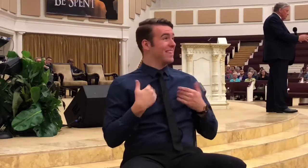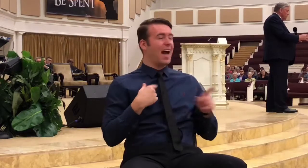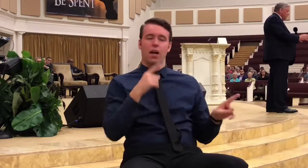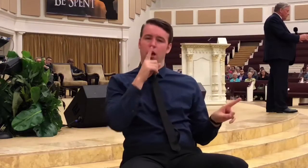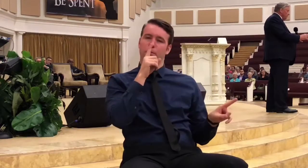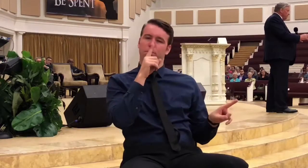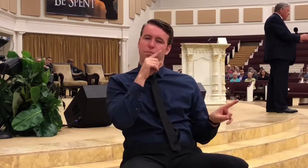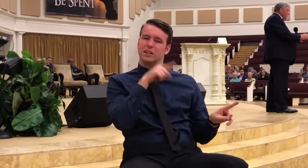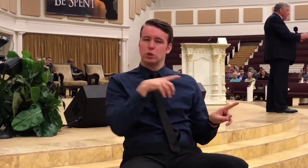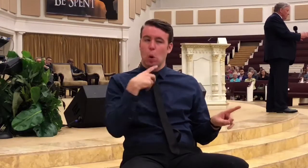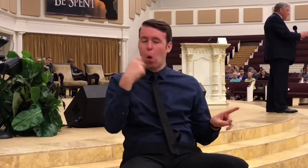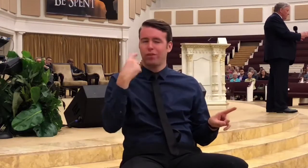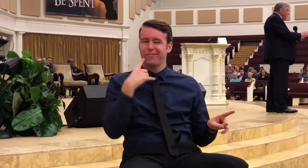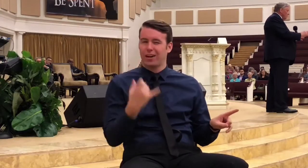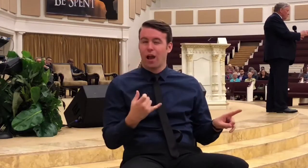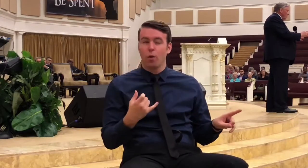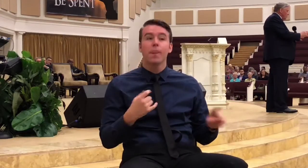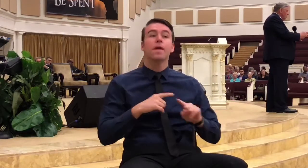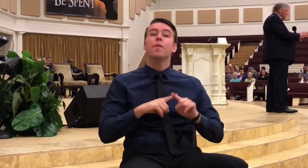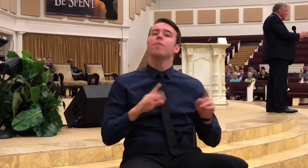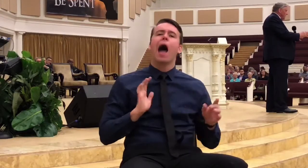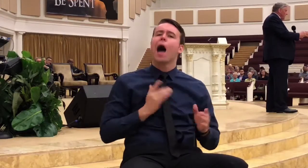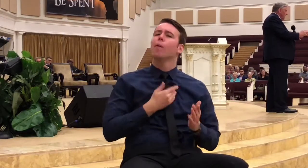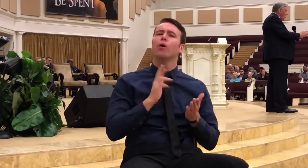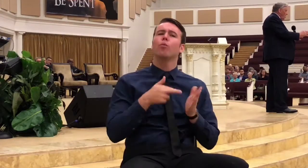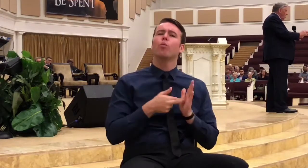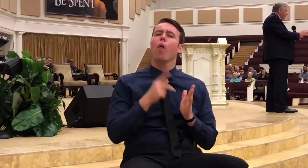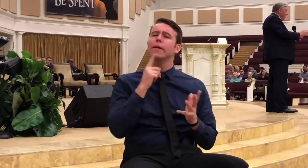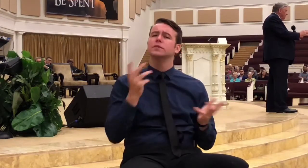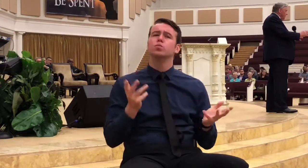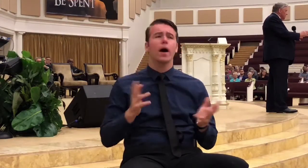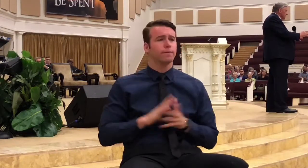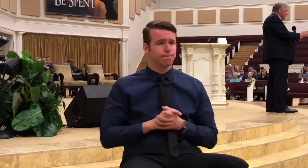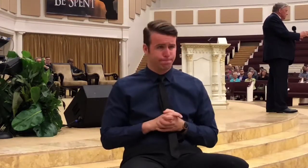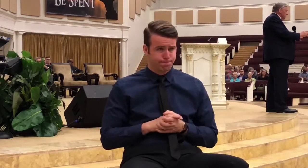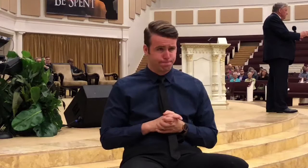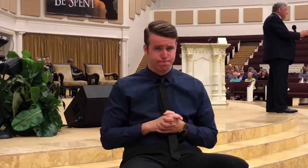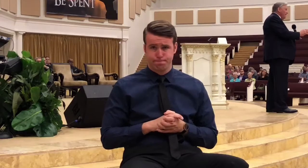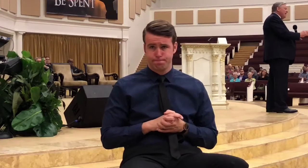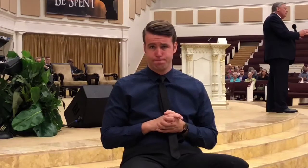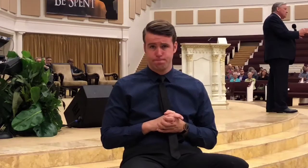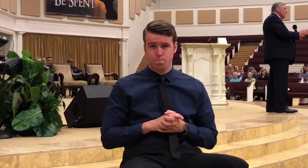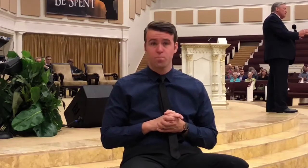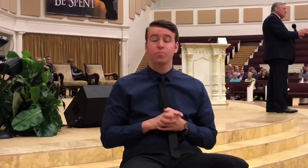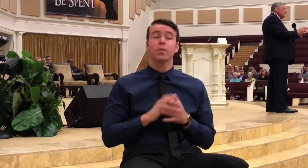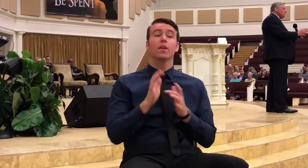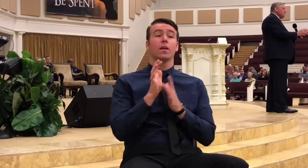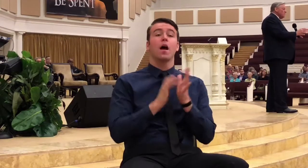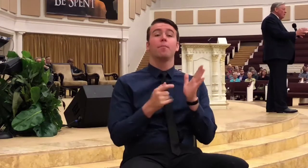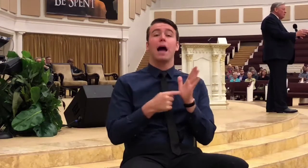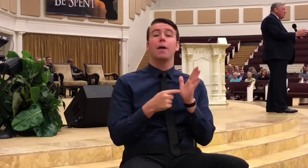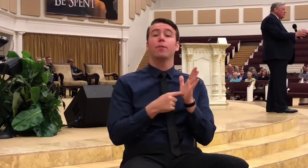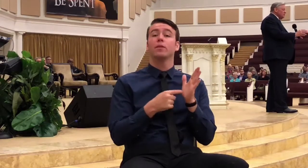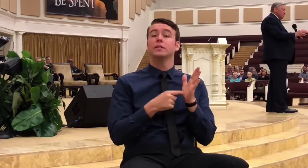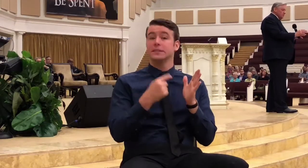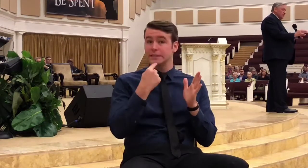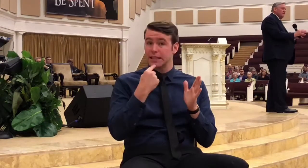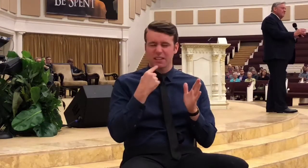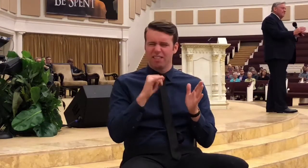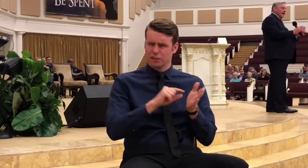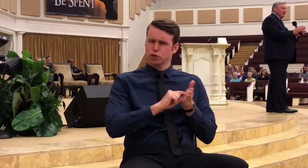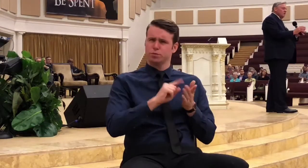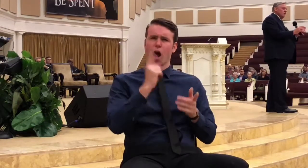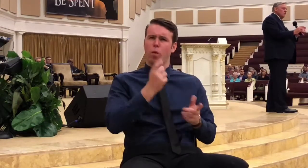little older for just a moment. So what is our role in all of this? The Bible says, this scripture always intrigues